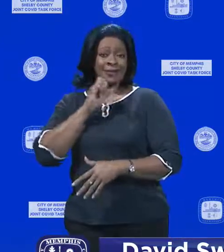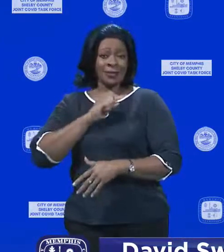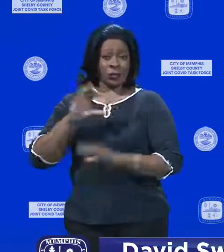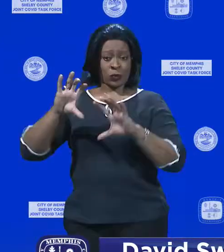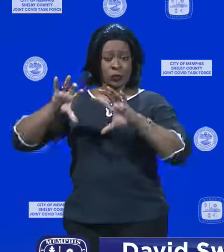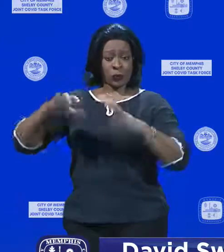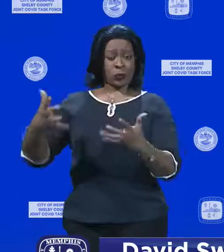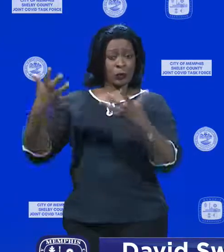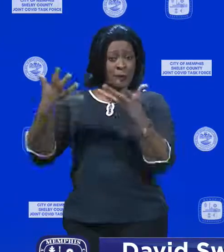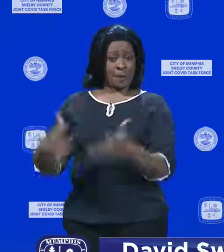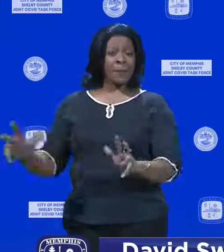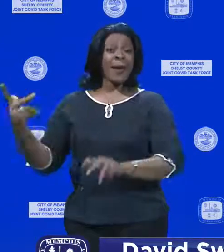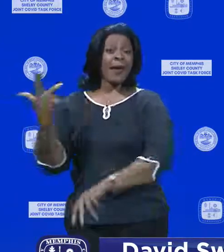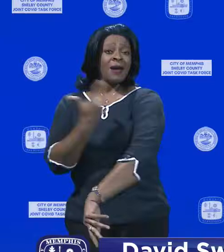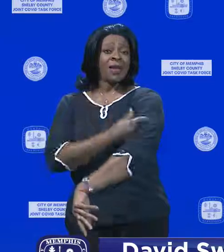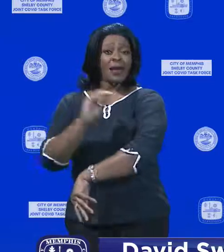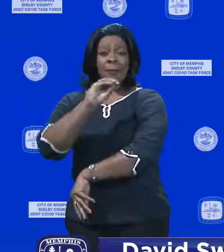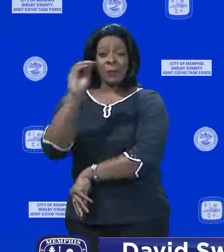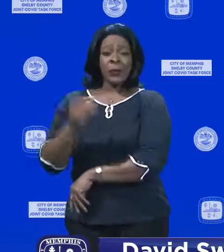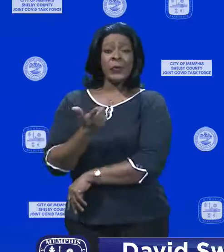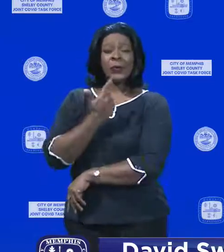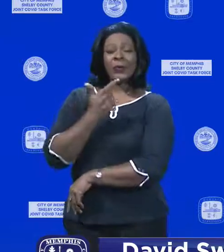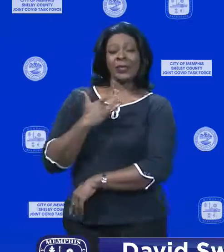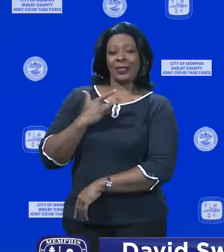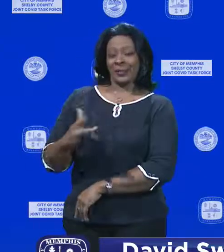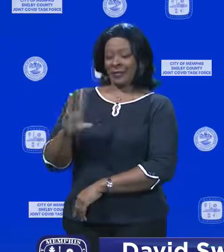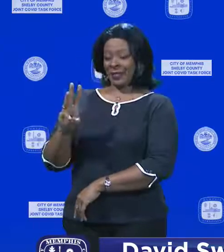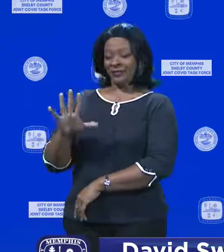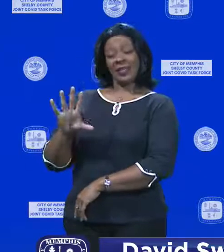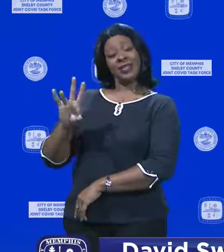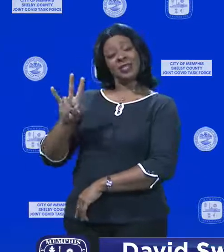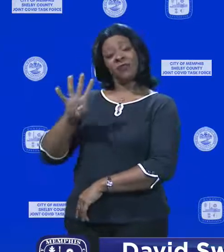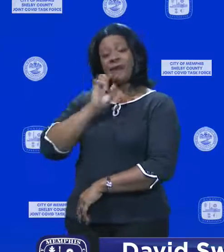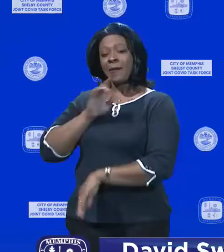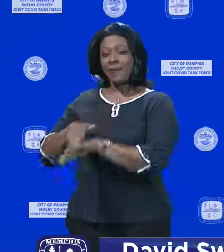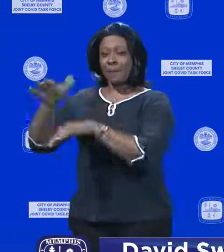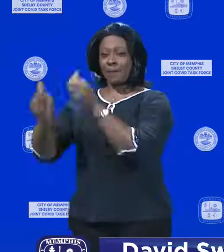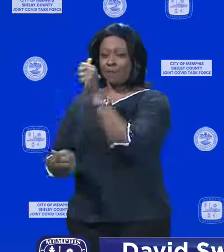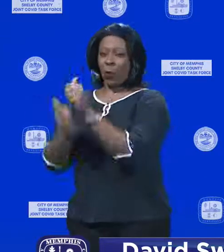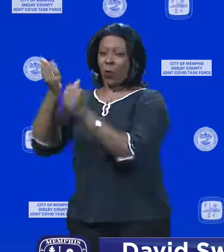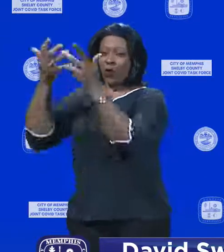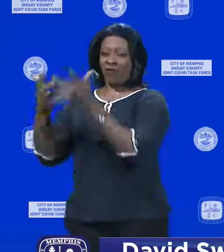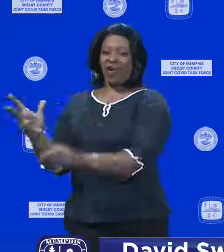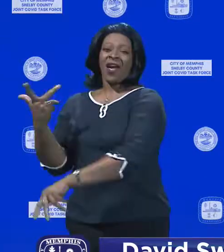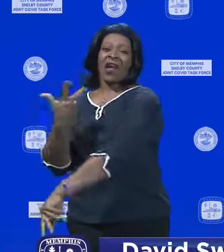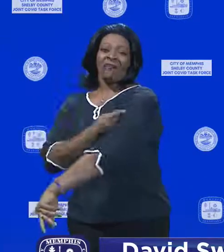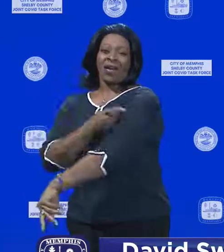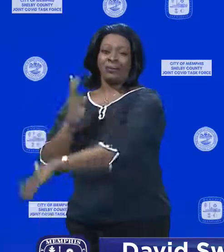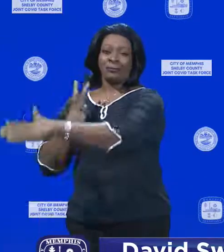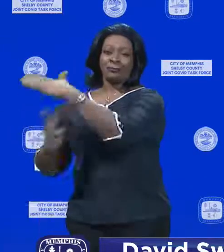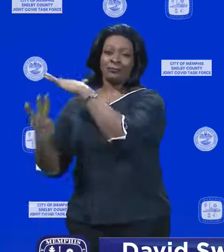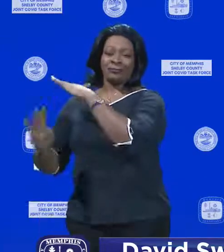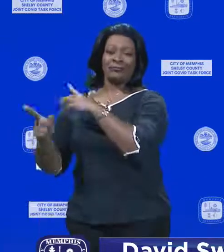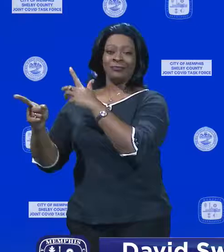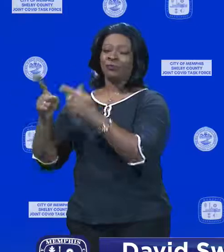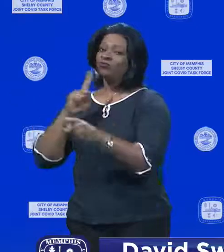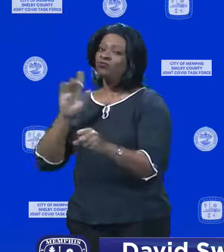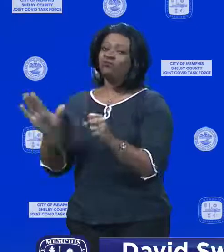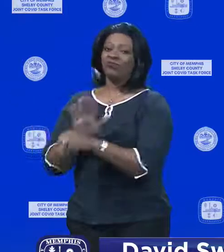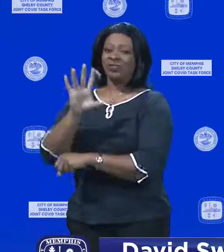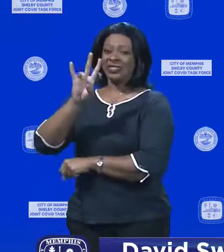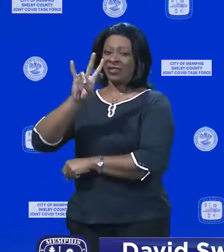group in terms of vaccination are our 65 to 74-year-olds, and those folks are vaccinated now